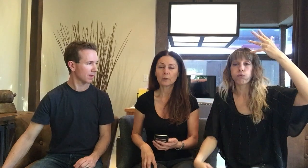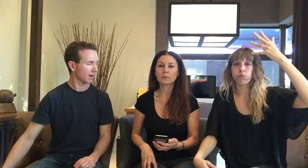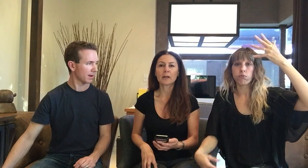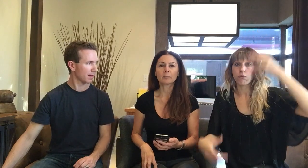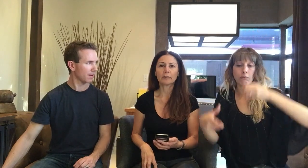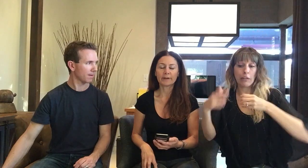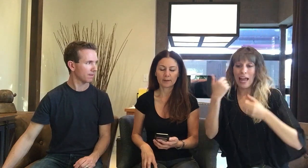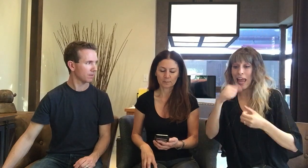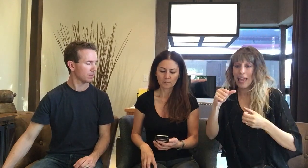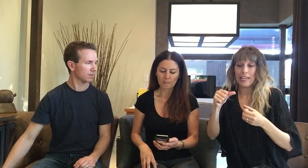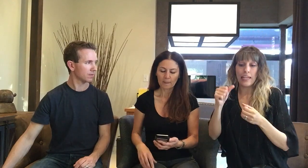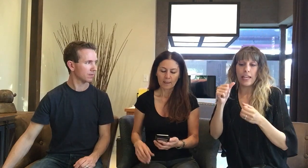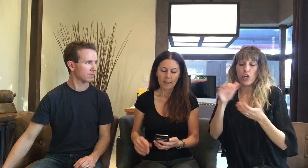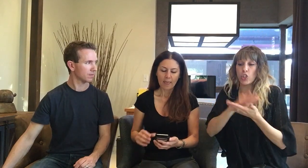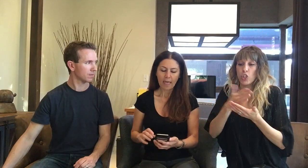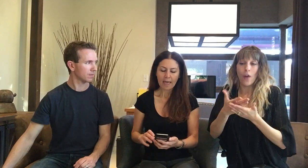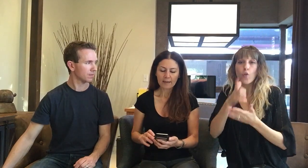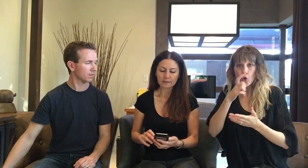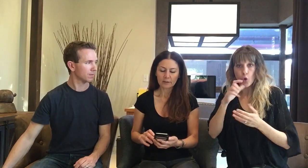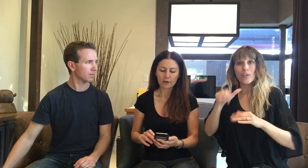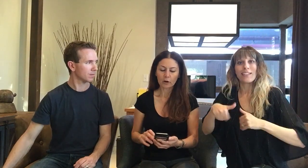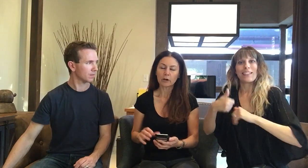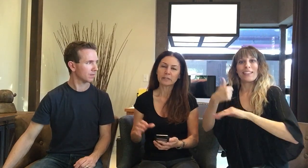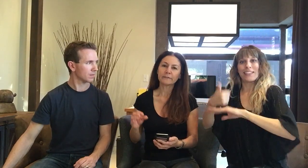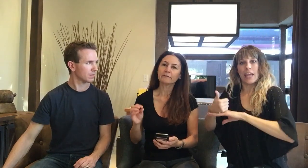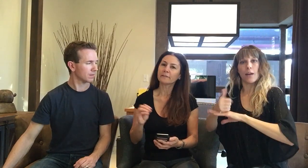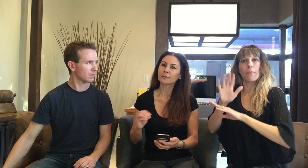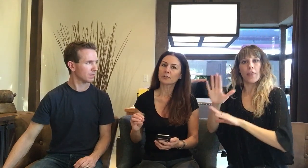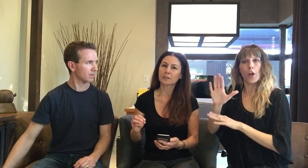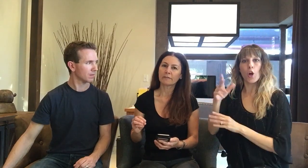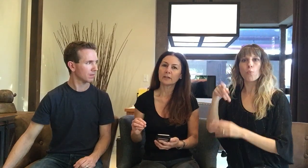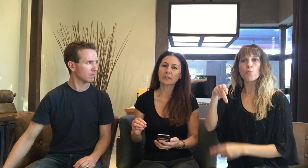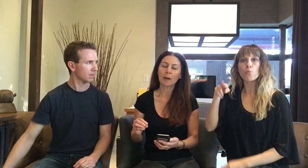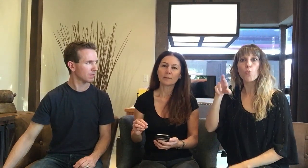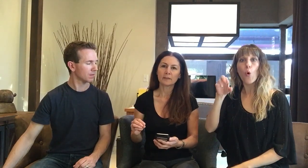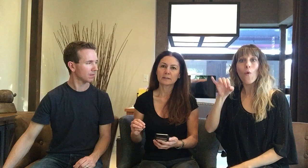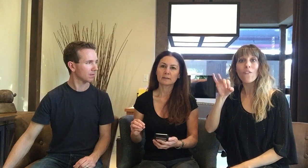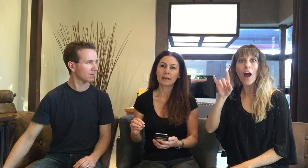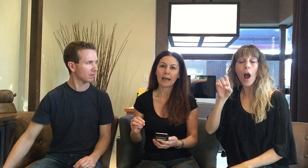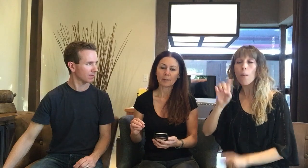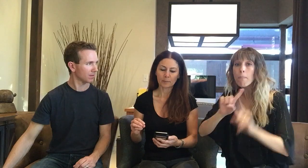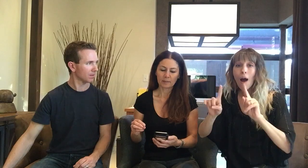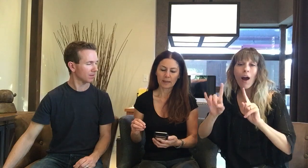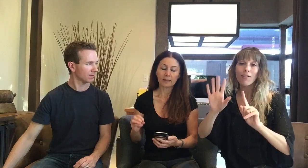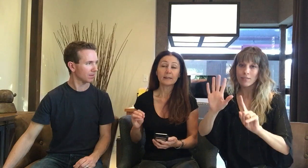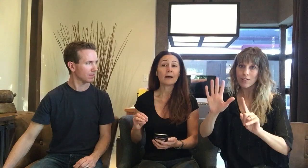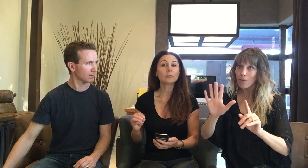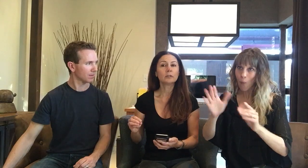who's got a profile. And there are different filters at the very top of this app that allow